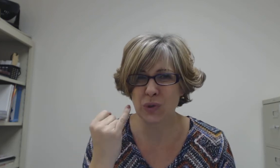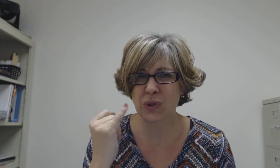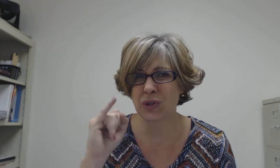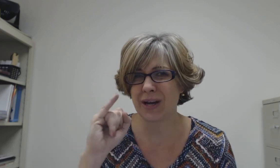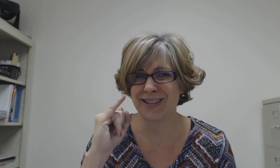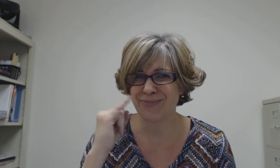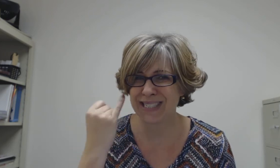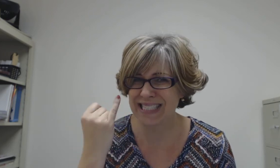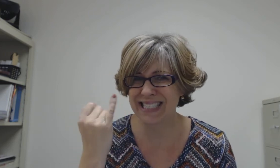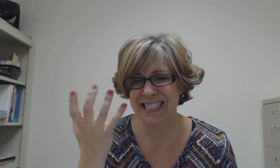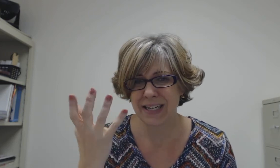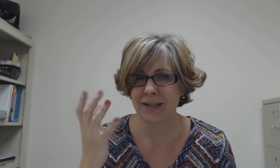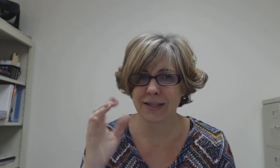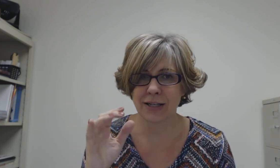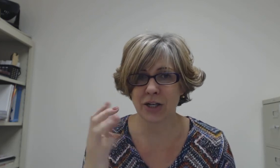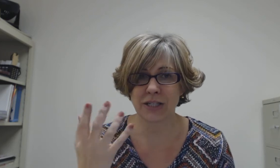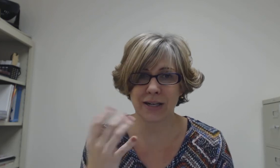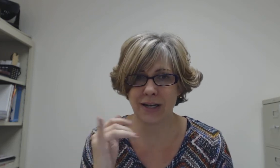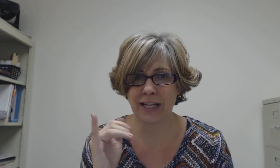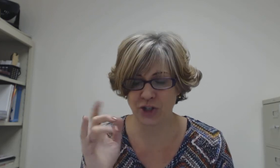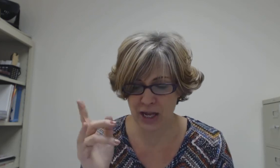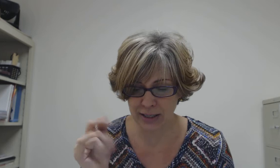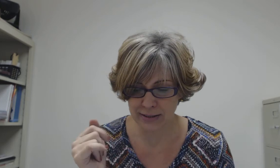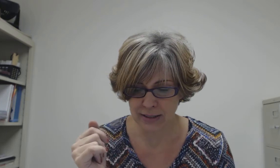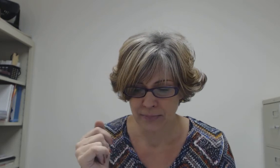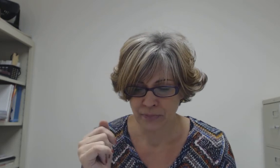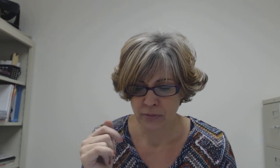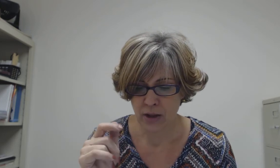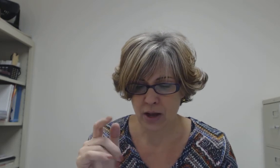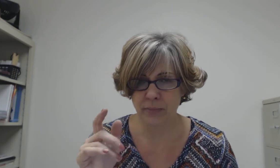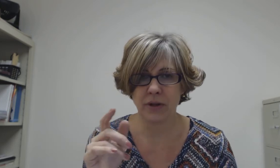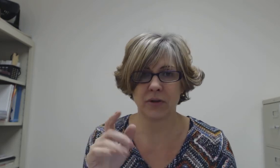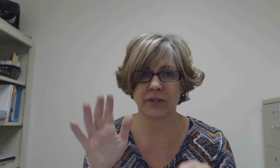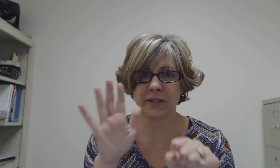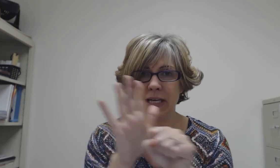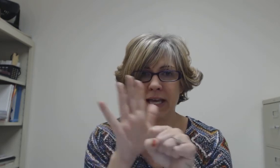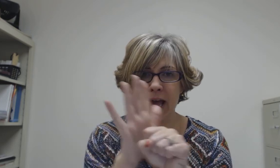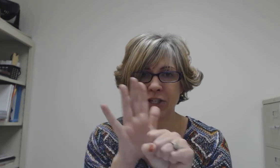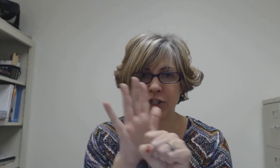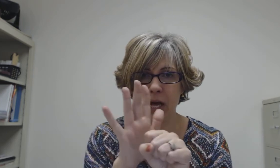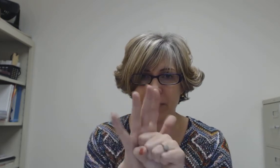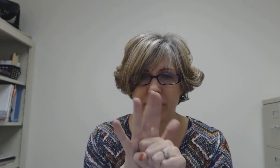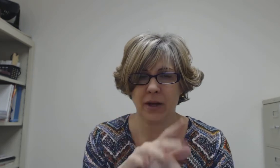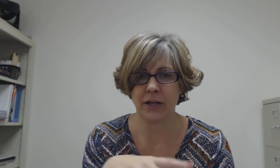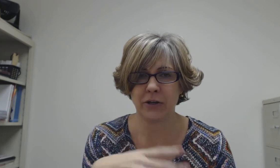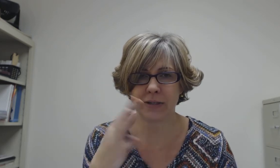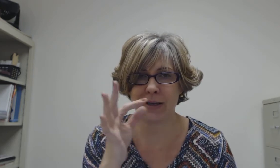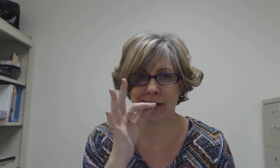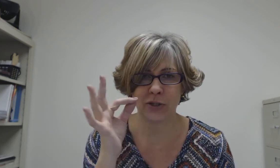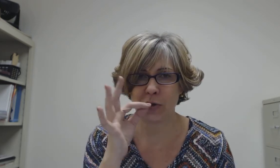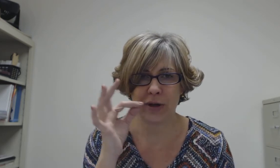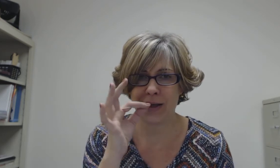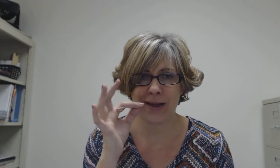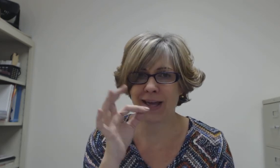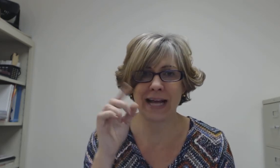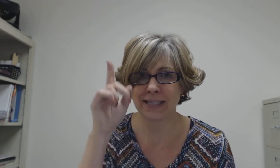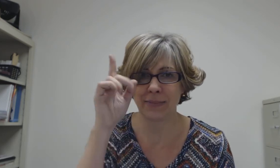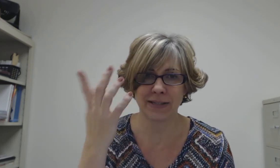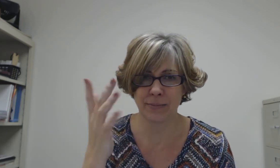juice, because it looks a little like jealous. You'll see ketchup. You'll see kids do catsup as a